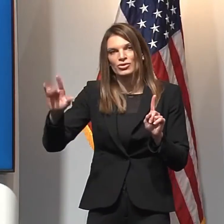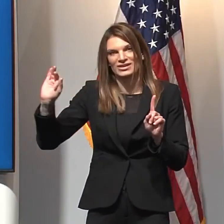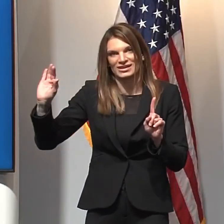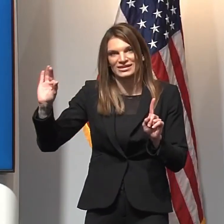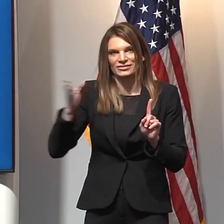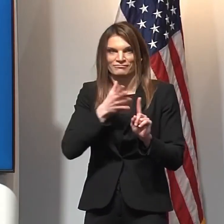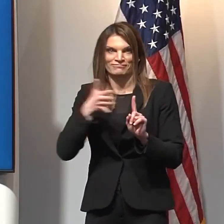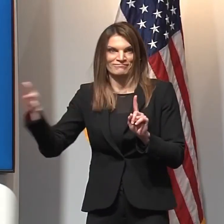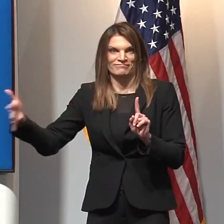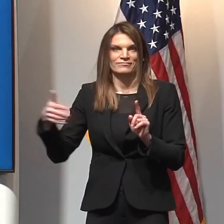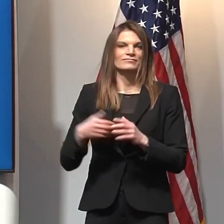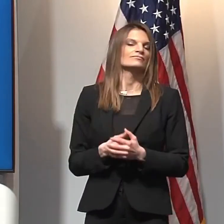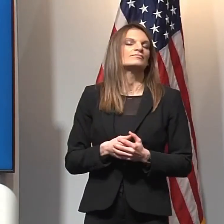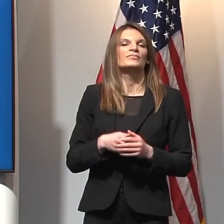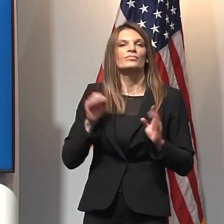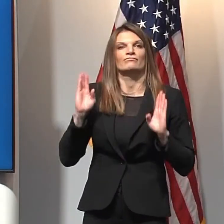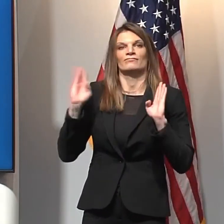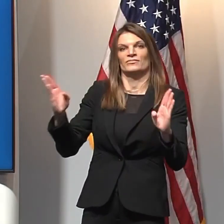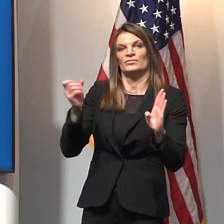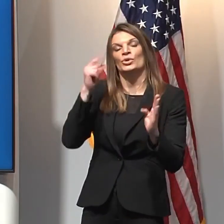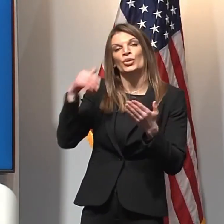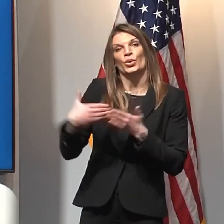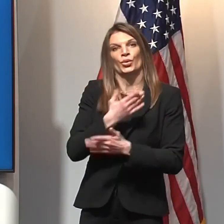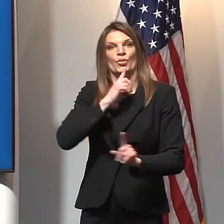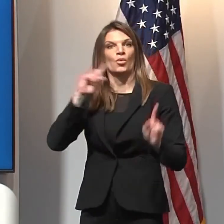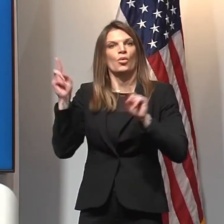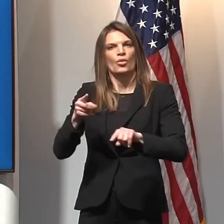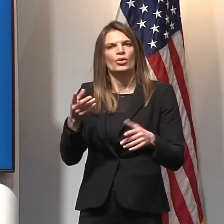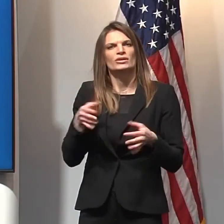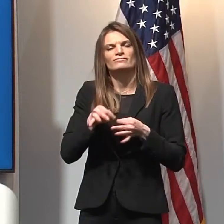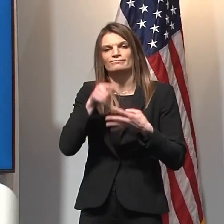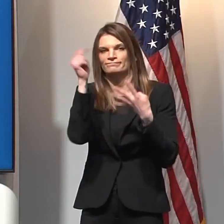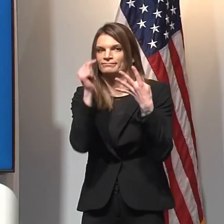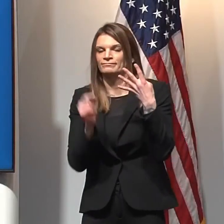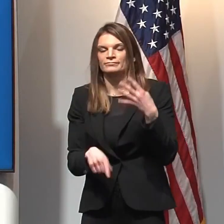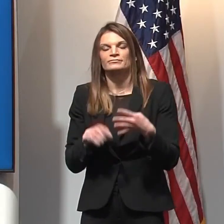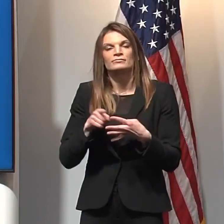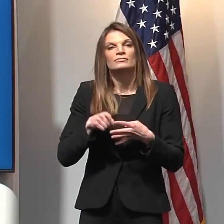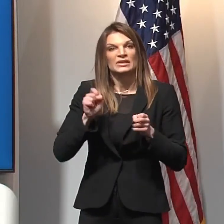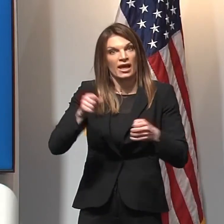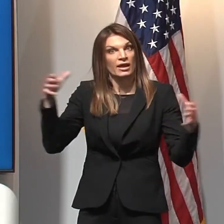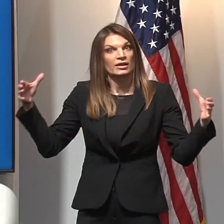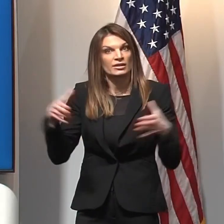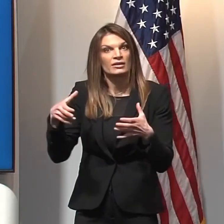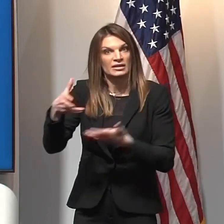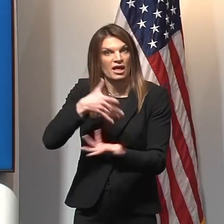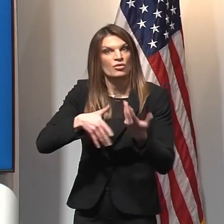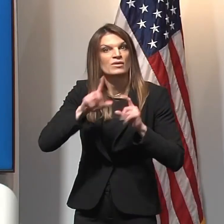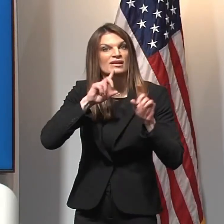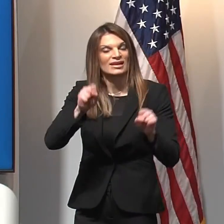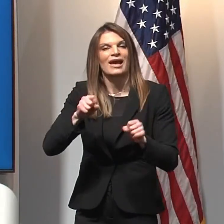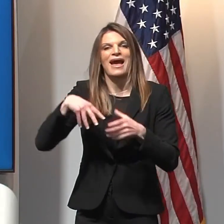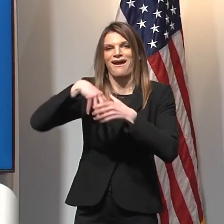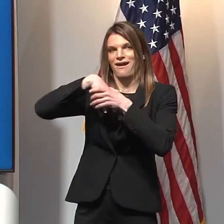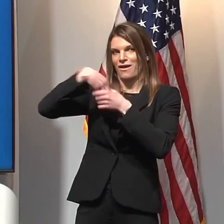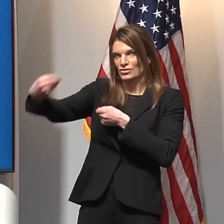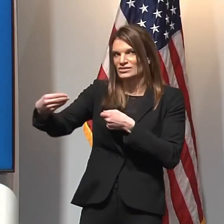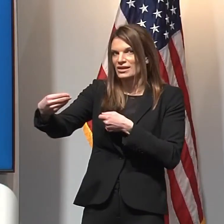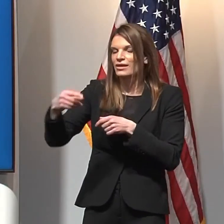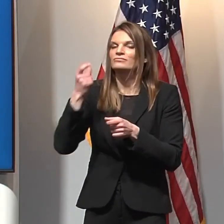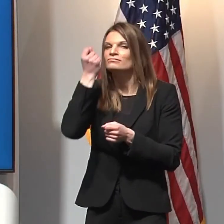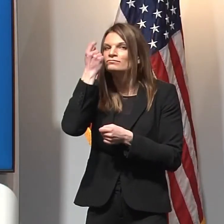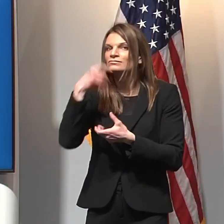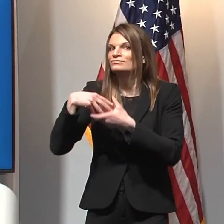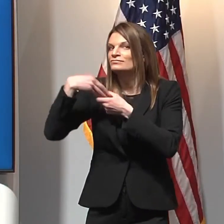19th. So the following items are in the new order. Gatherings may be permitted in outdoor stadiums or arenas with